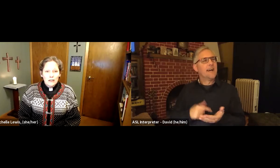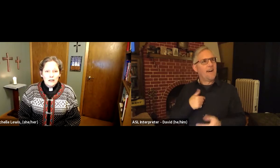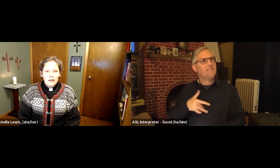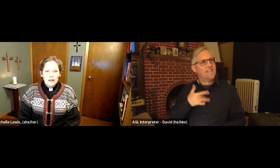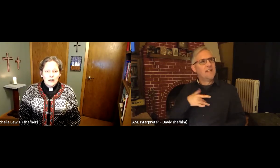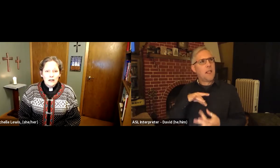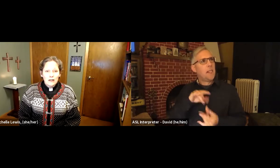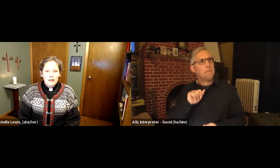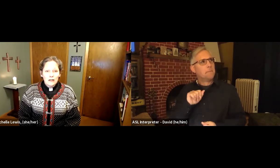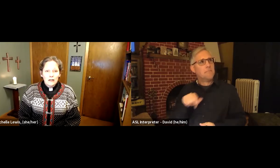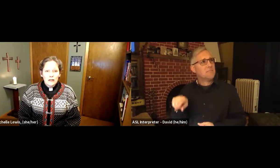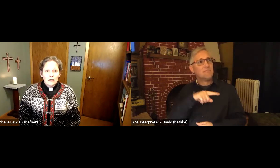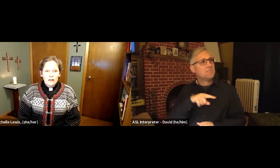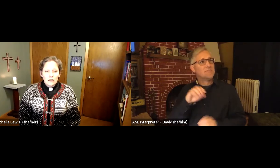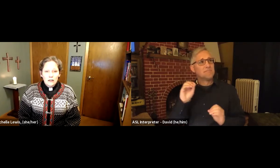lost.